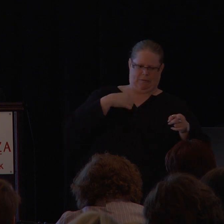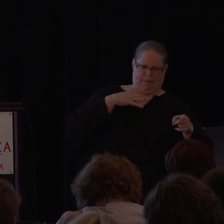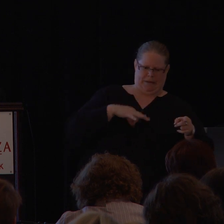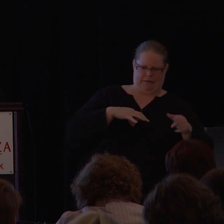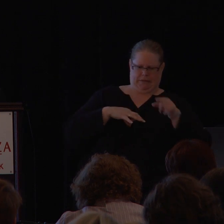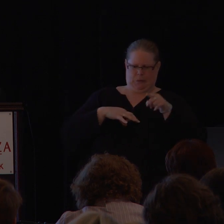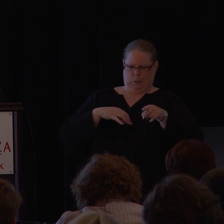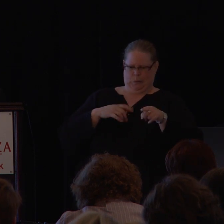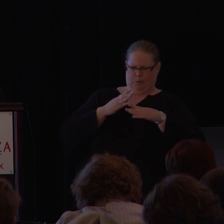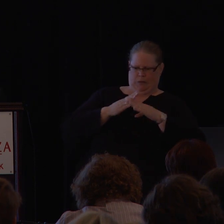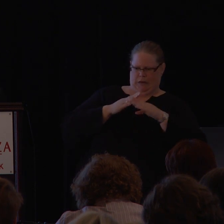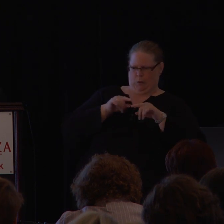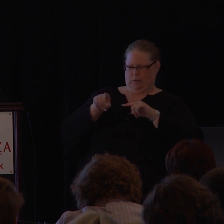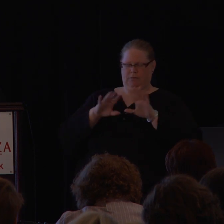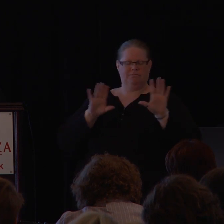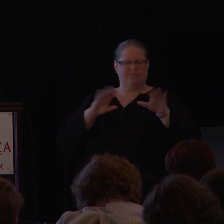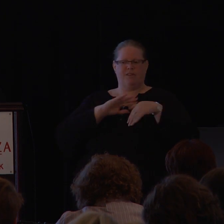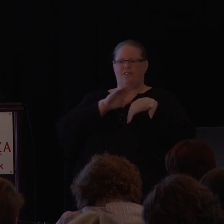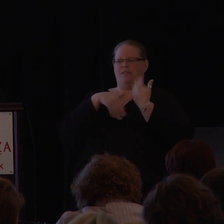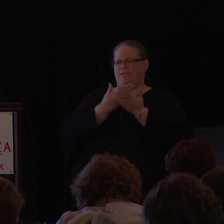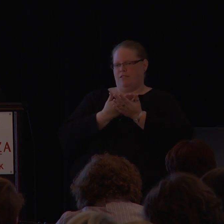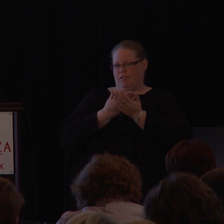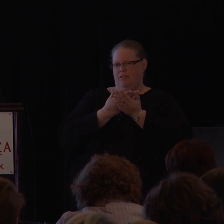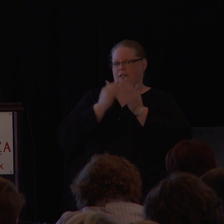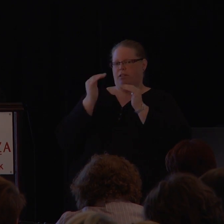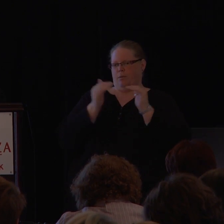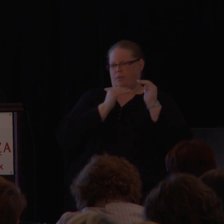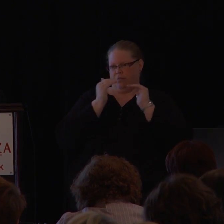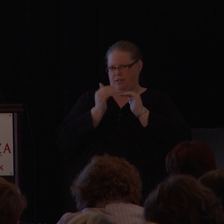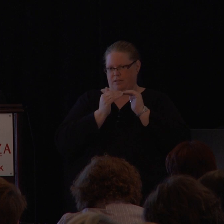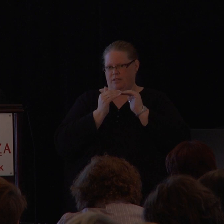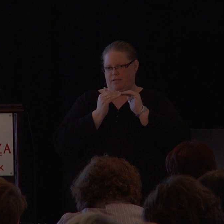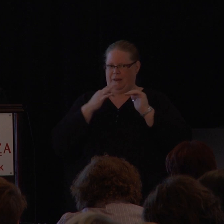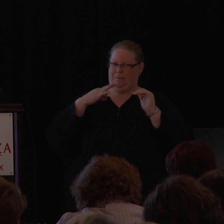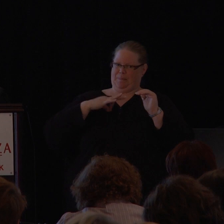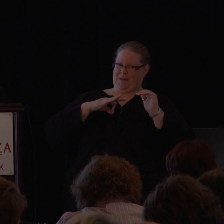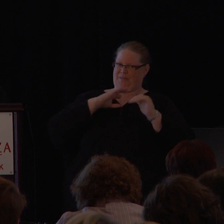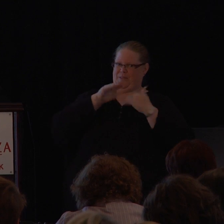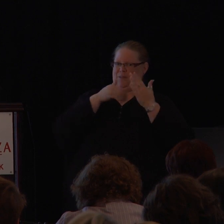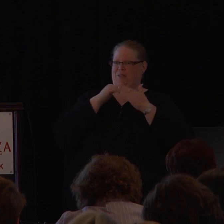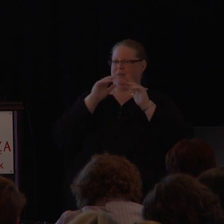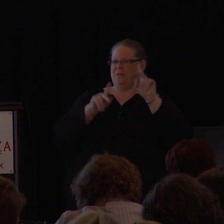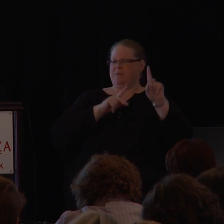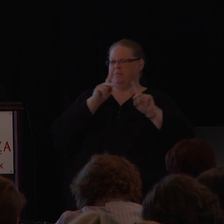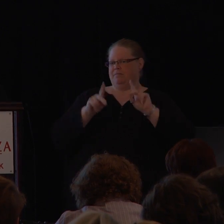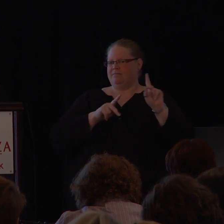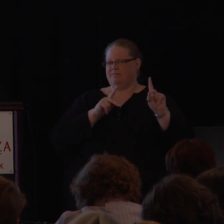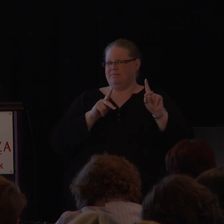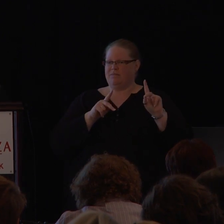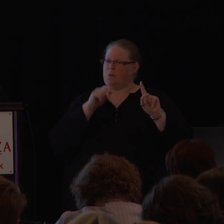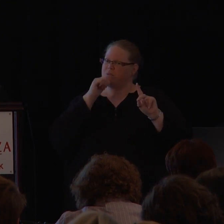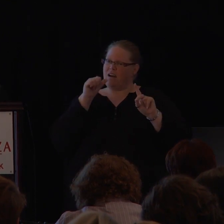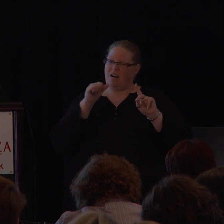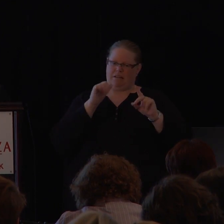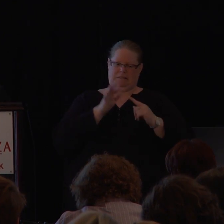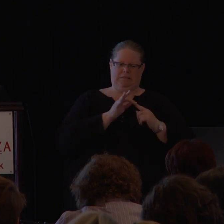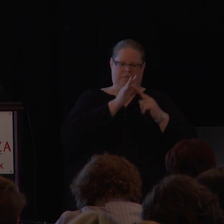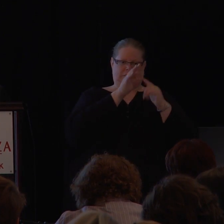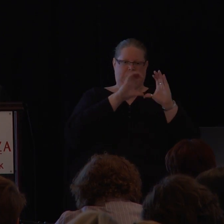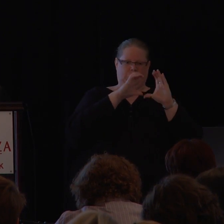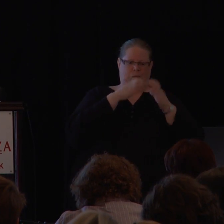particular groups. It's about including all people and then benefiting all people. So it's not about particular